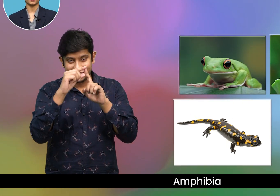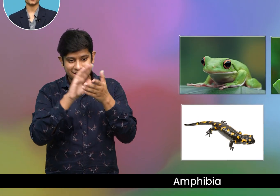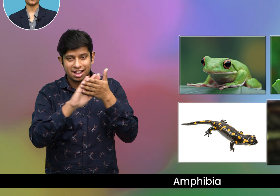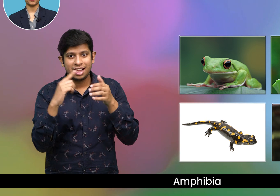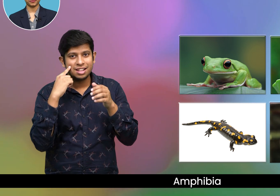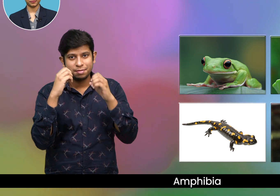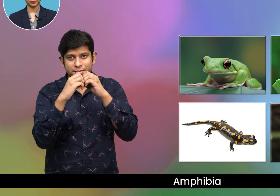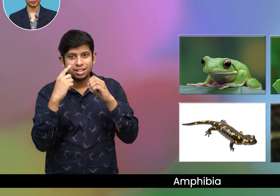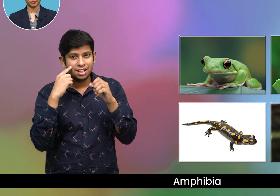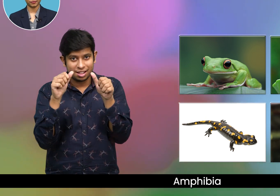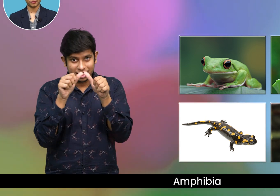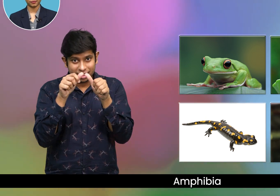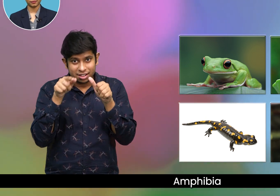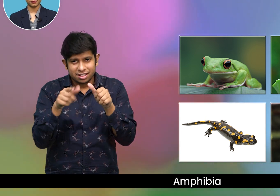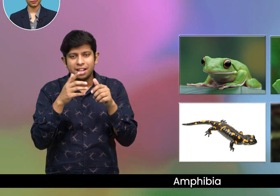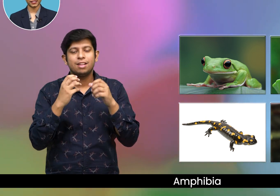Amphibia.